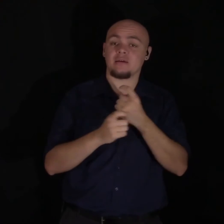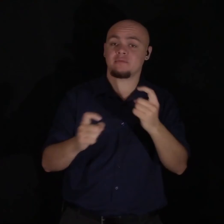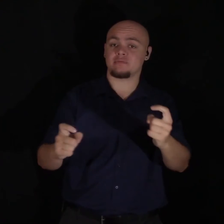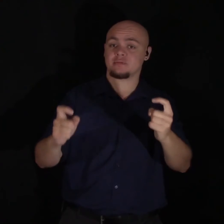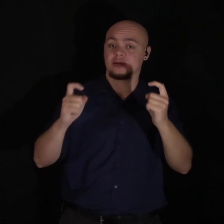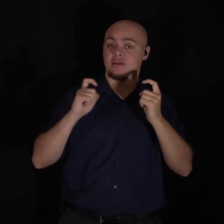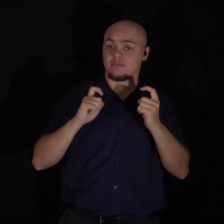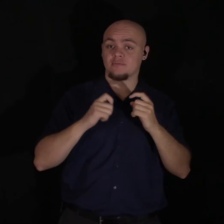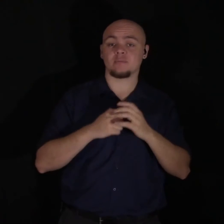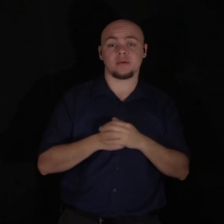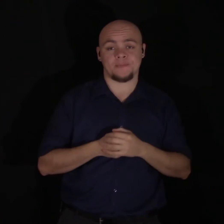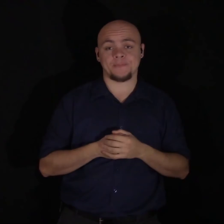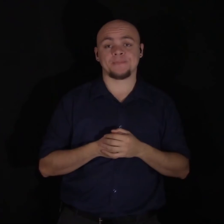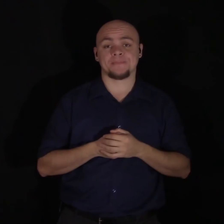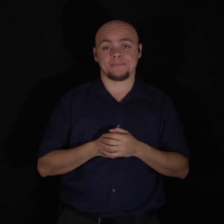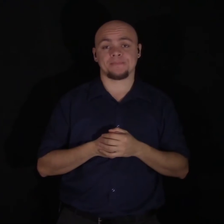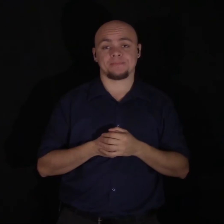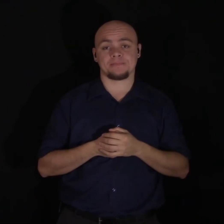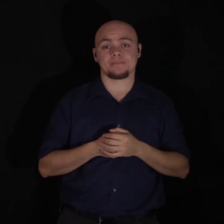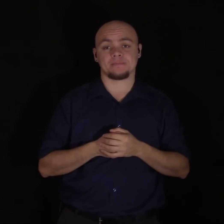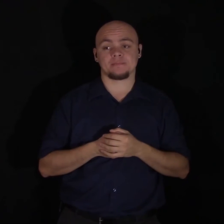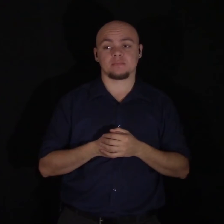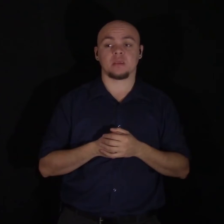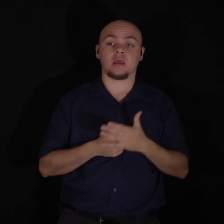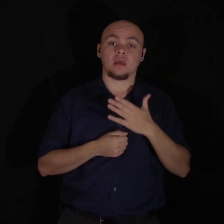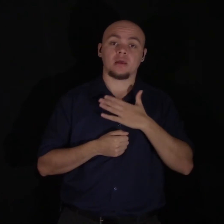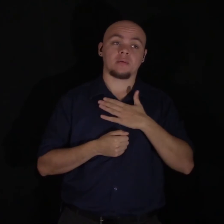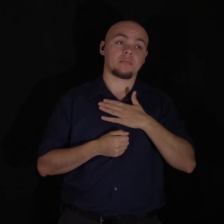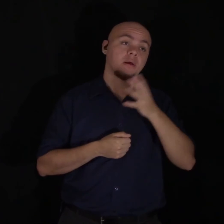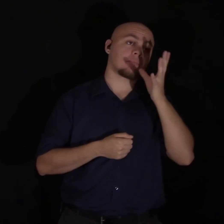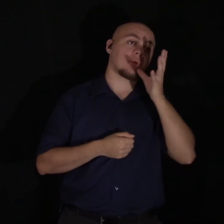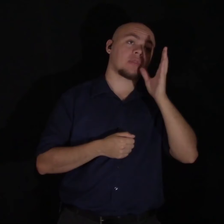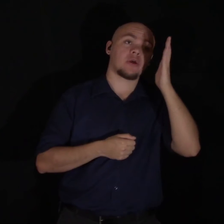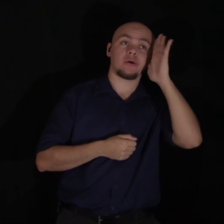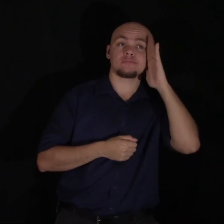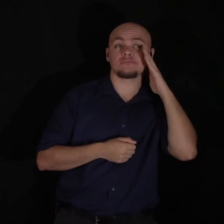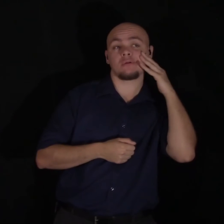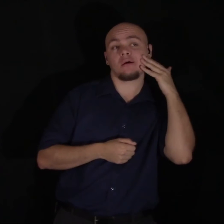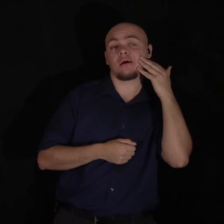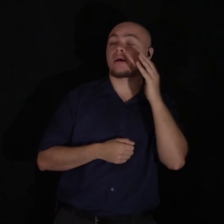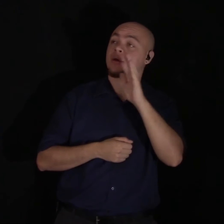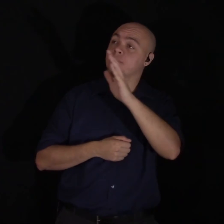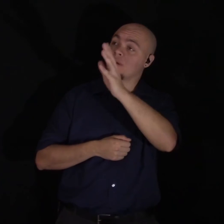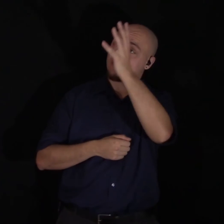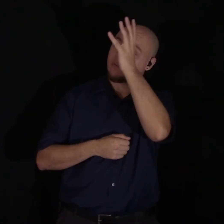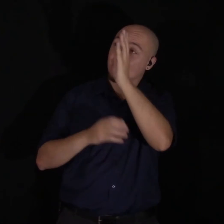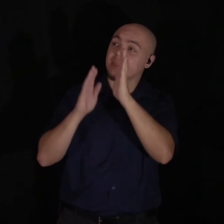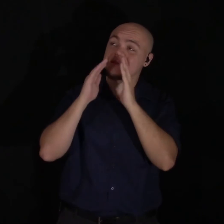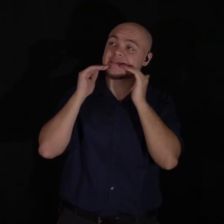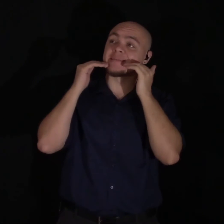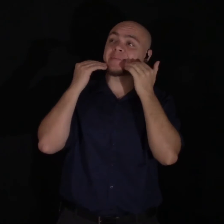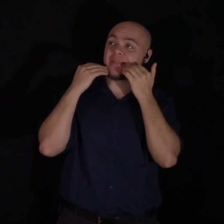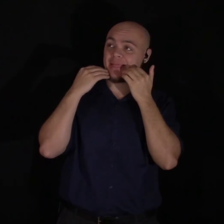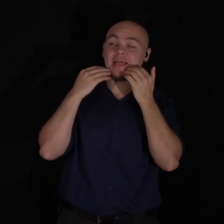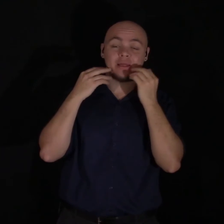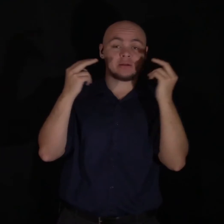me. My mother's tender caresses and my father's smile of benevolent pleasure while regarding me are my